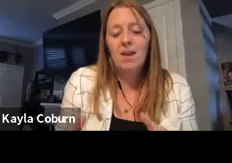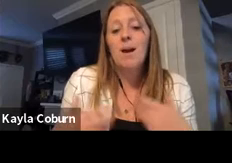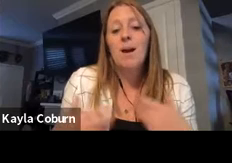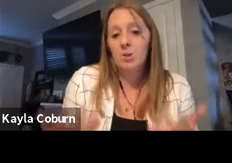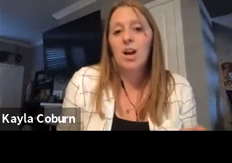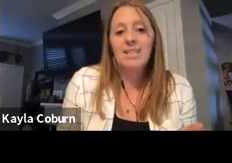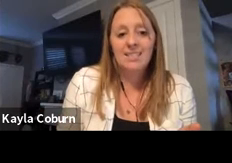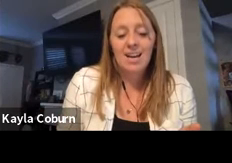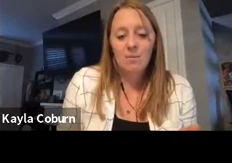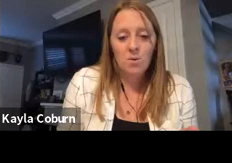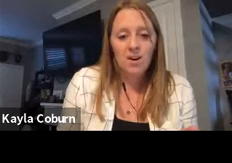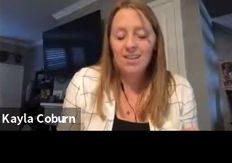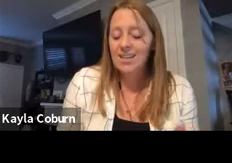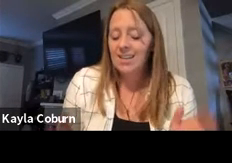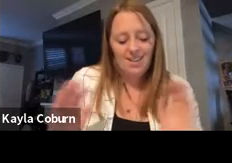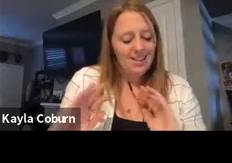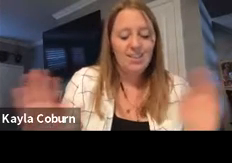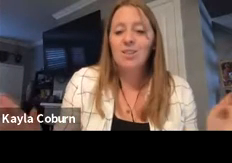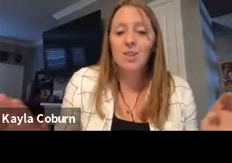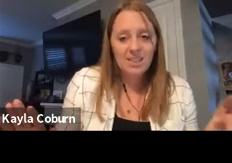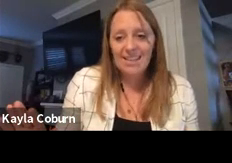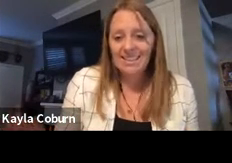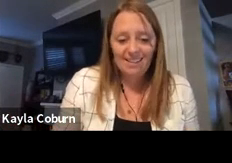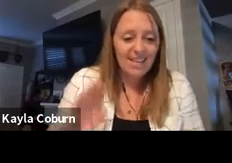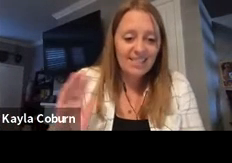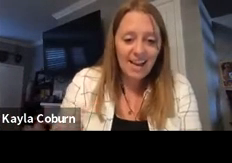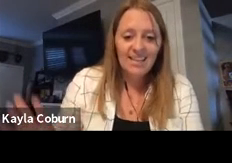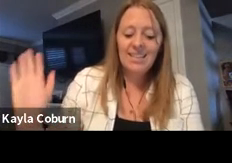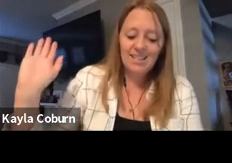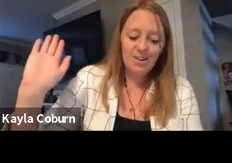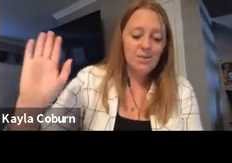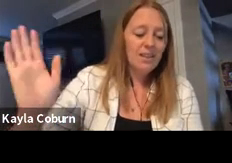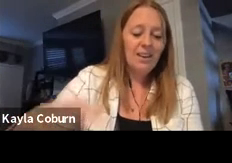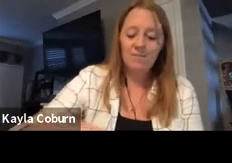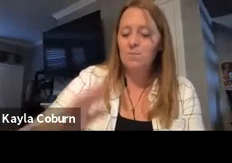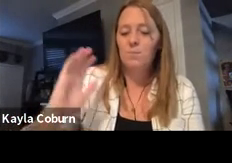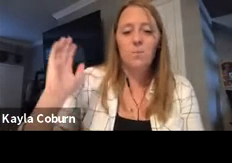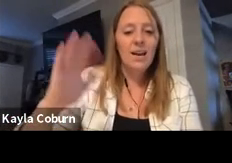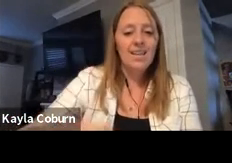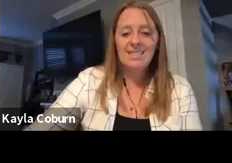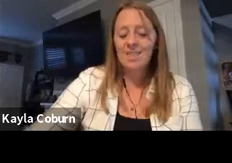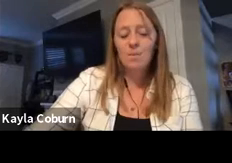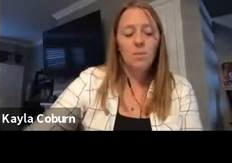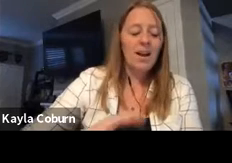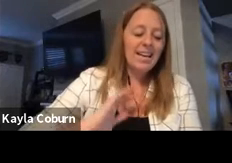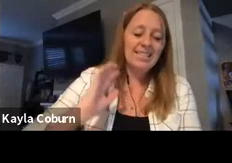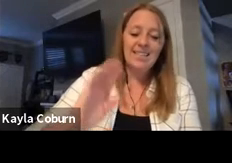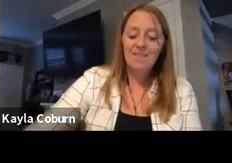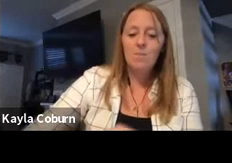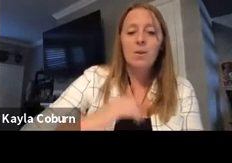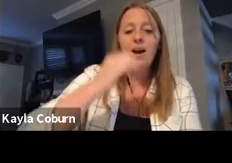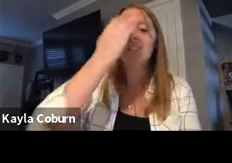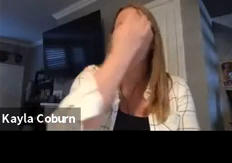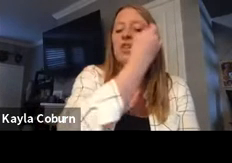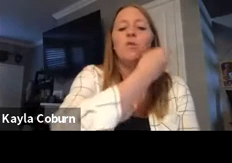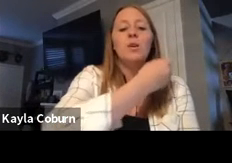but they might be trying to sign more, use it. If they sign it, get praise, give them the praise, give